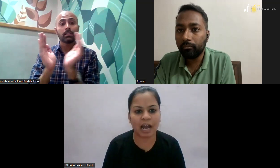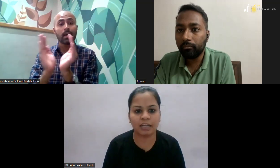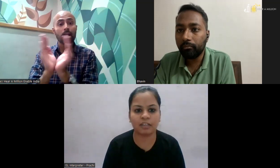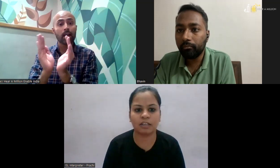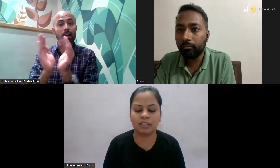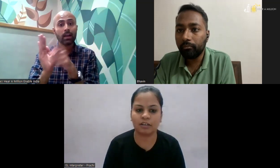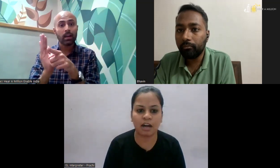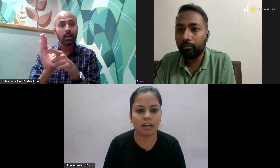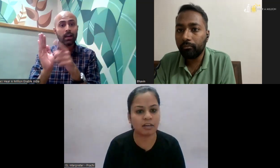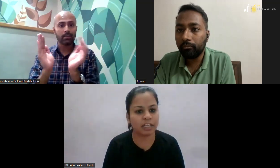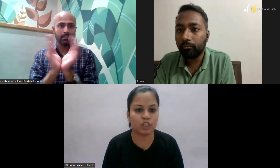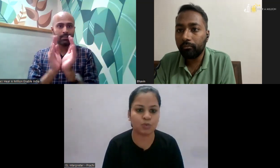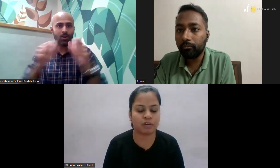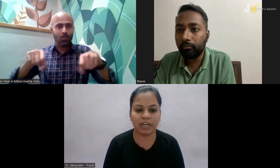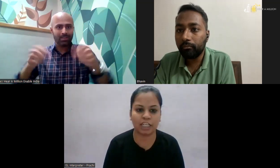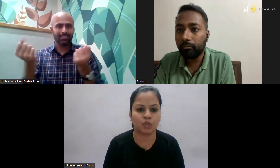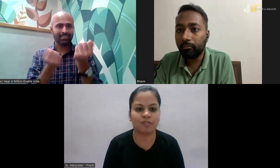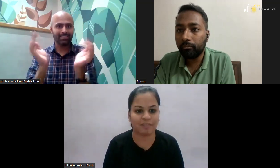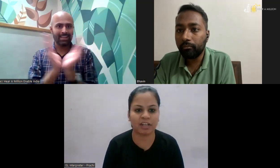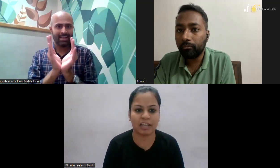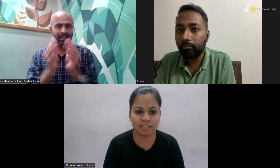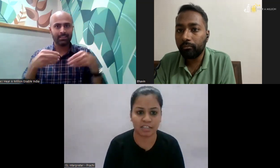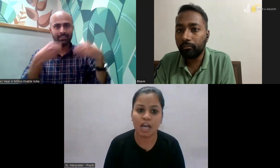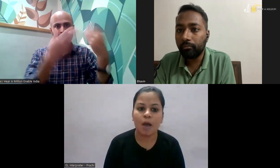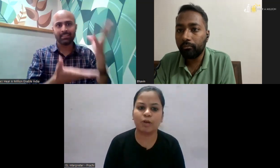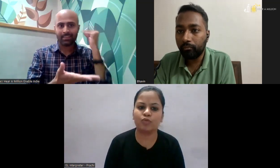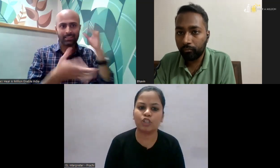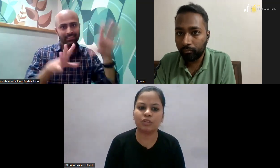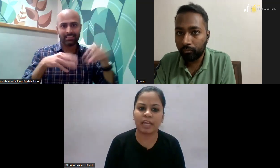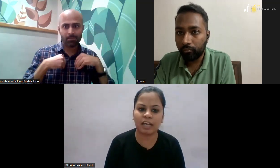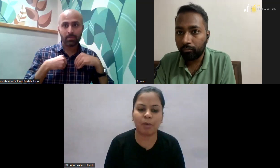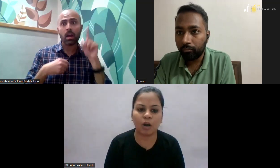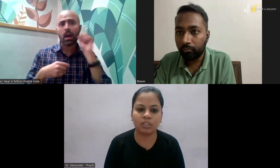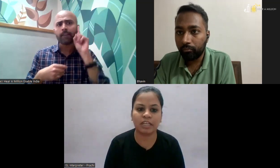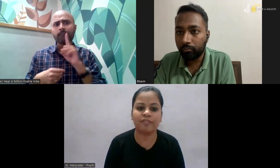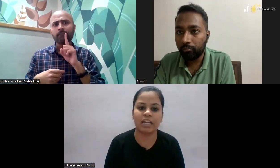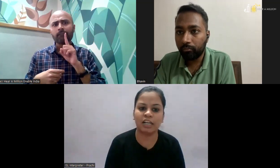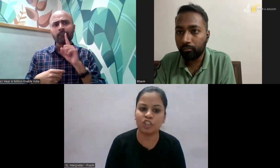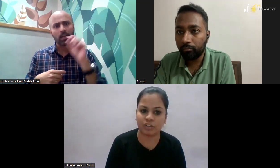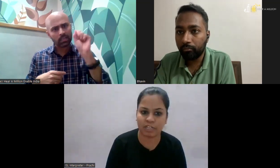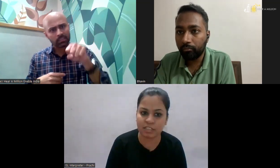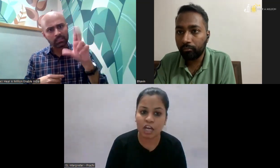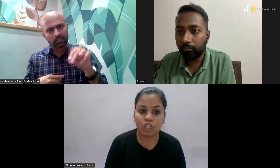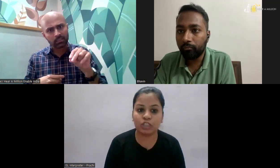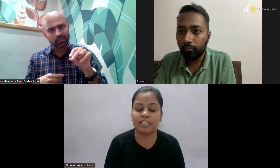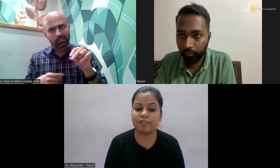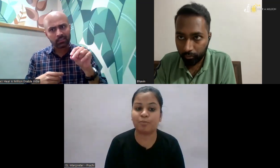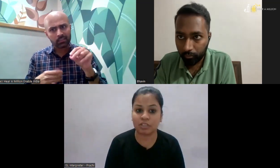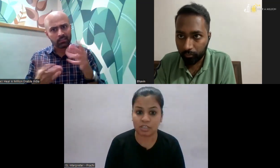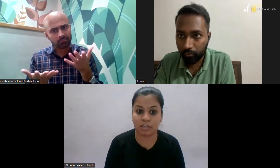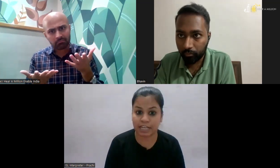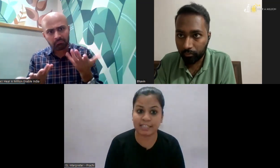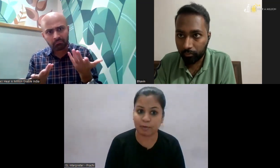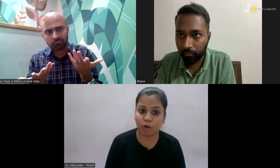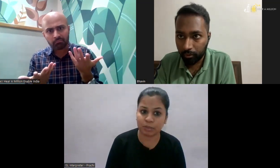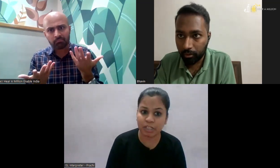mentioned that there are issues related to driving license, but what do you think about the vehicle insurance to the deaf